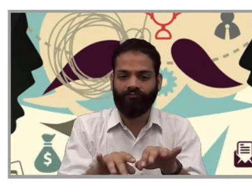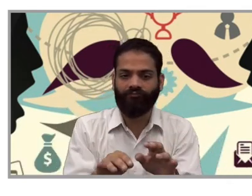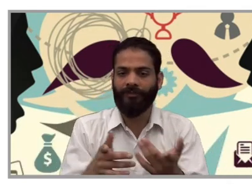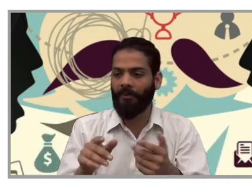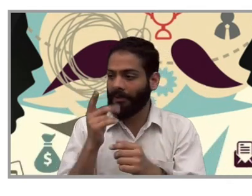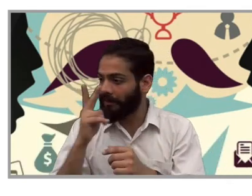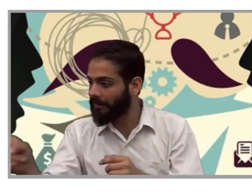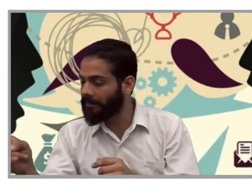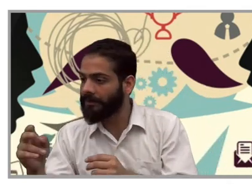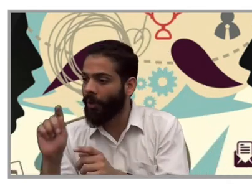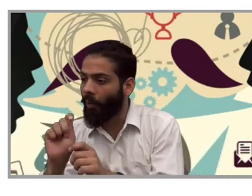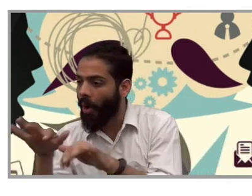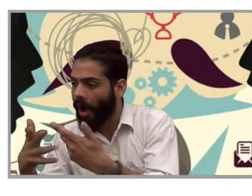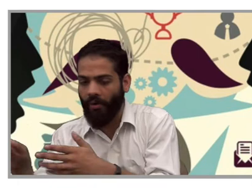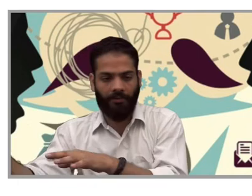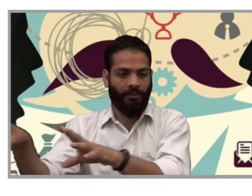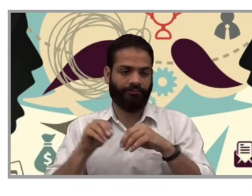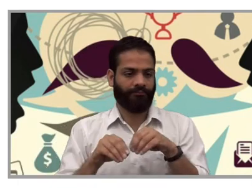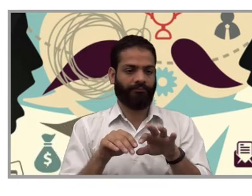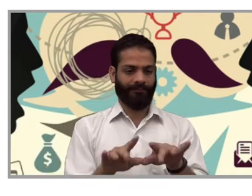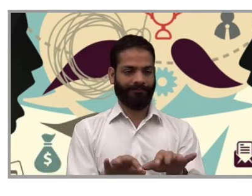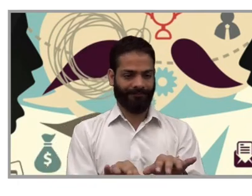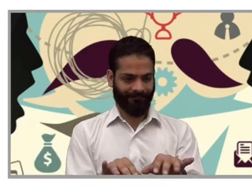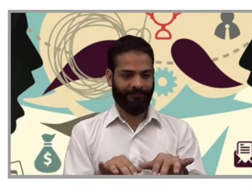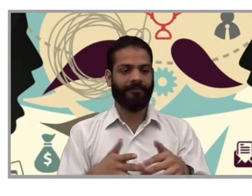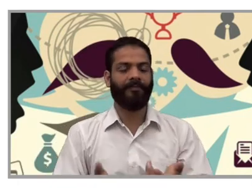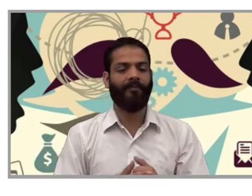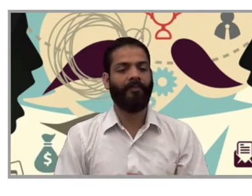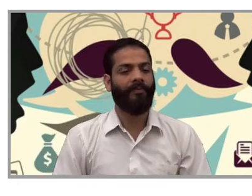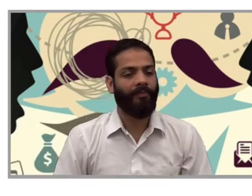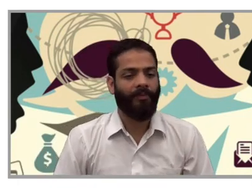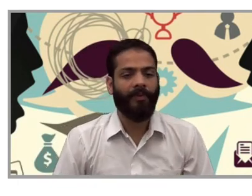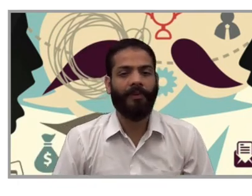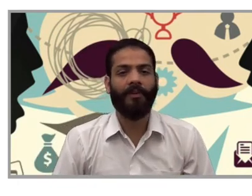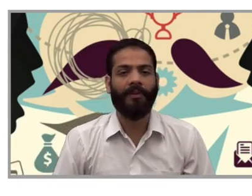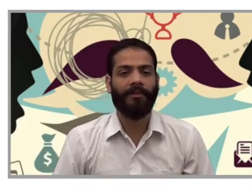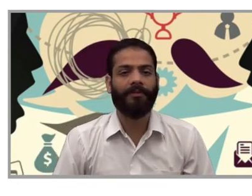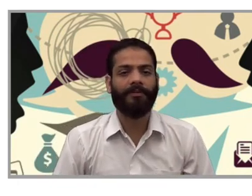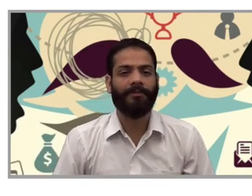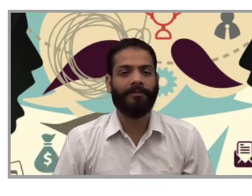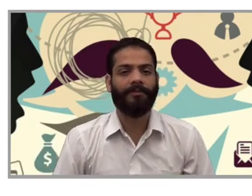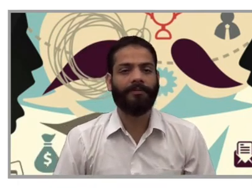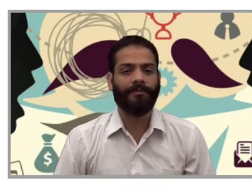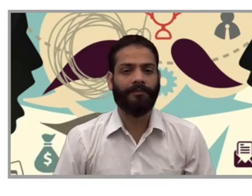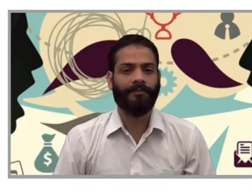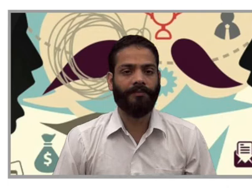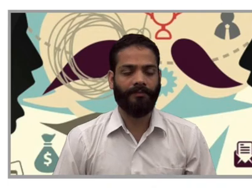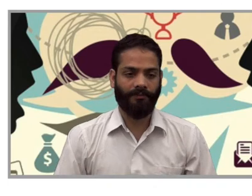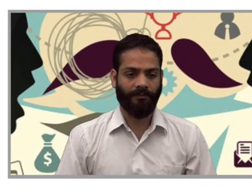Fourth iconic basis is virtual depiction. The sign would be wrong.